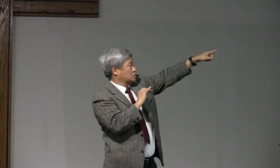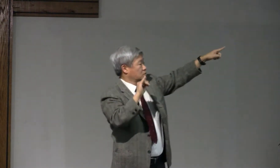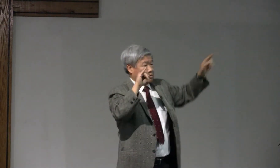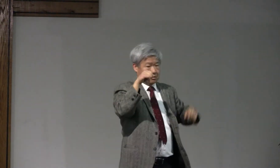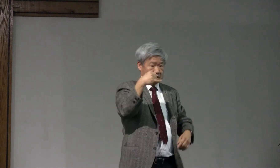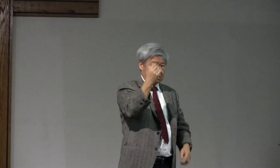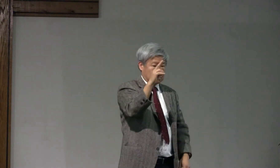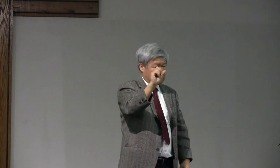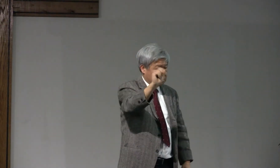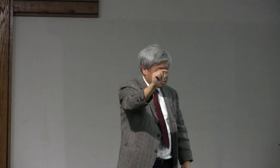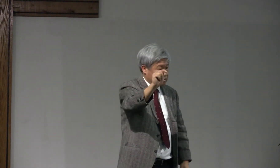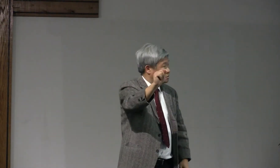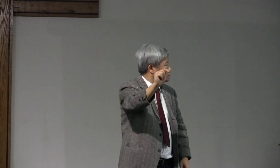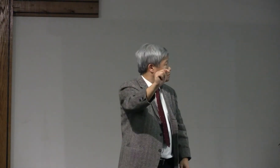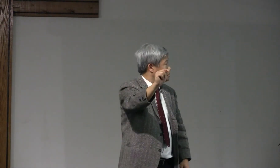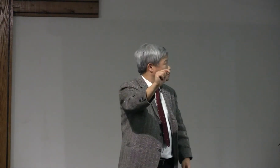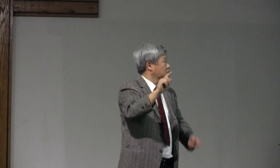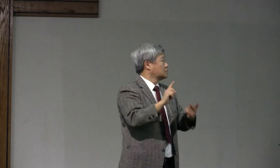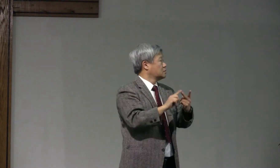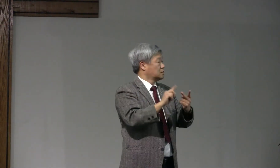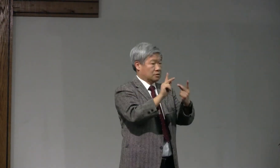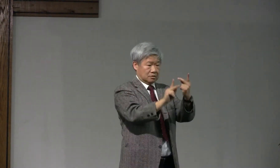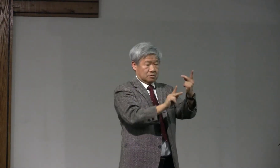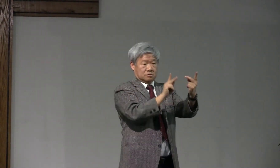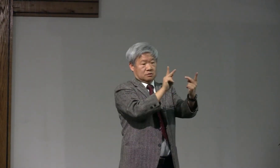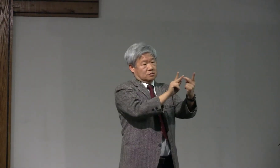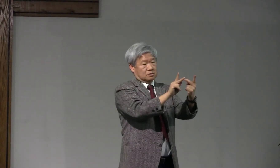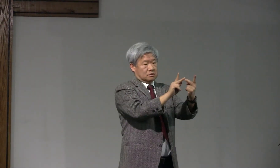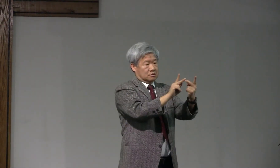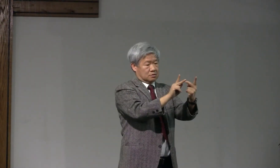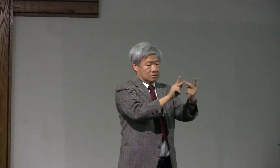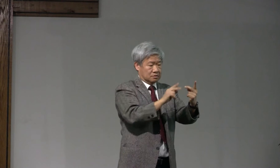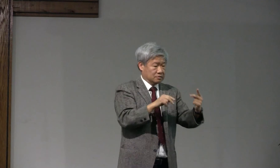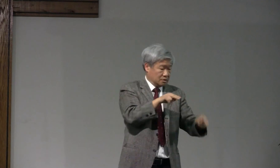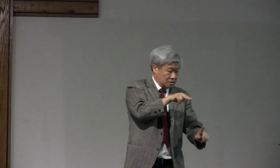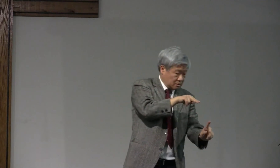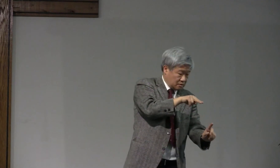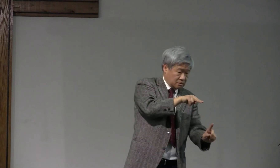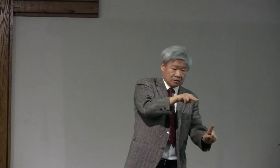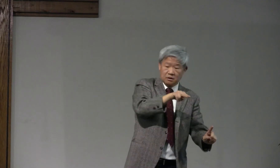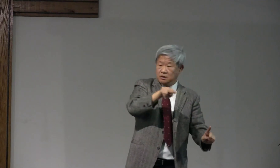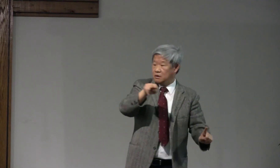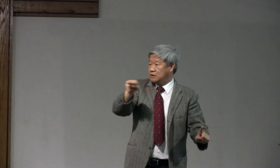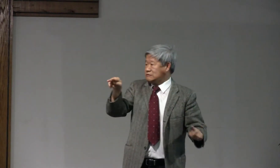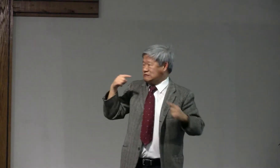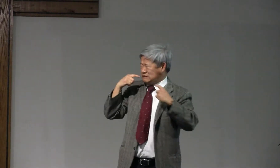What was his character? He was a just man and perfect in his generations.